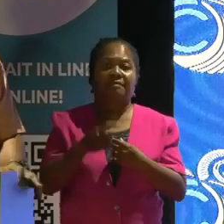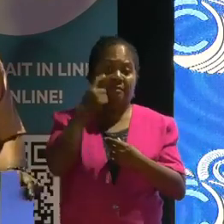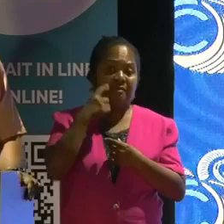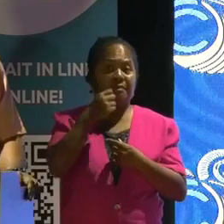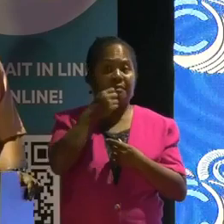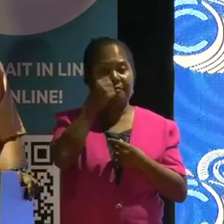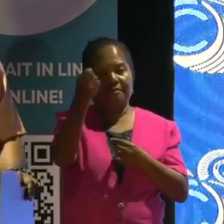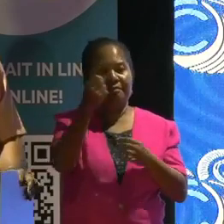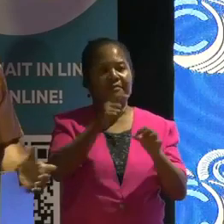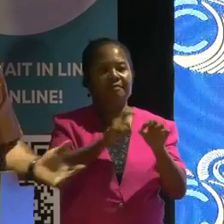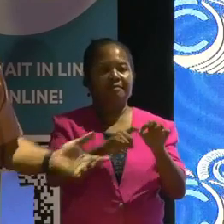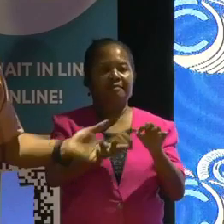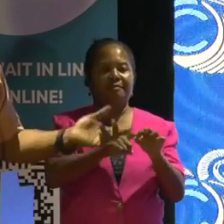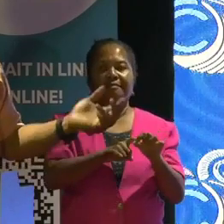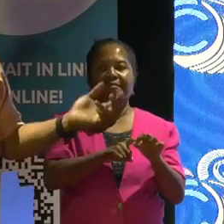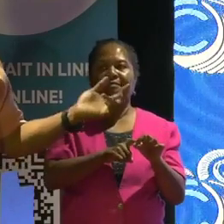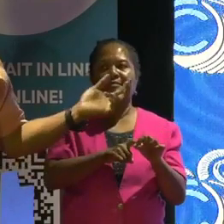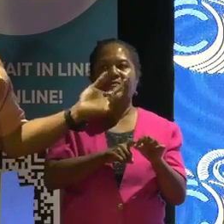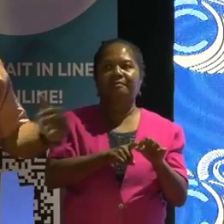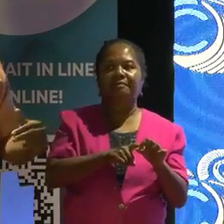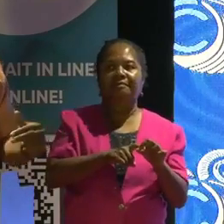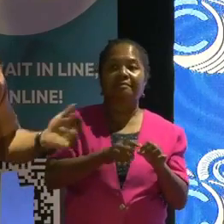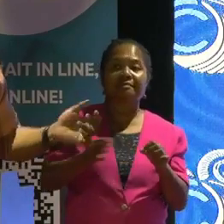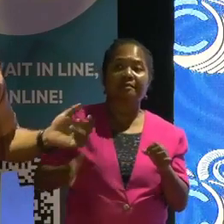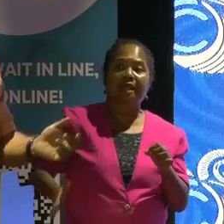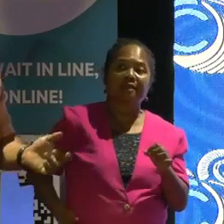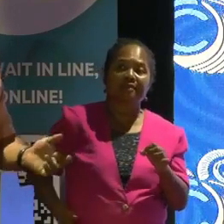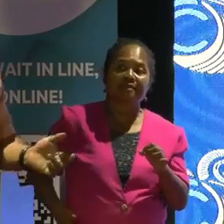ask him a question. So the dog,